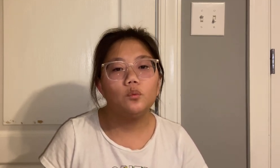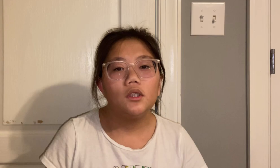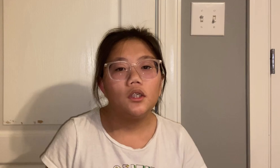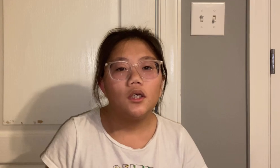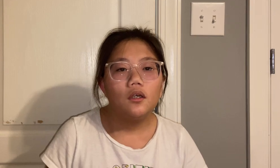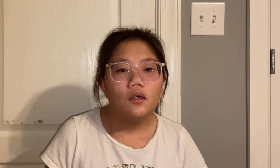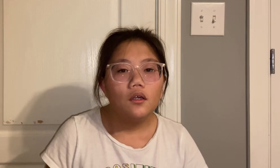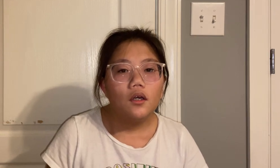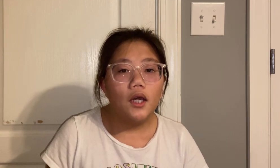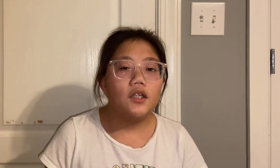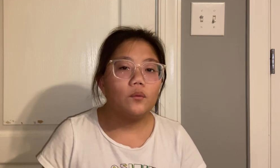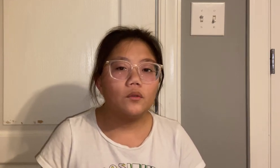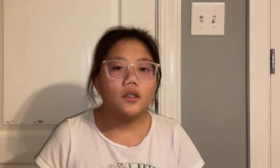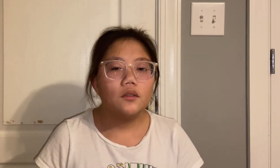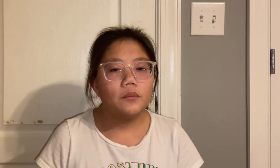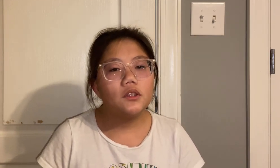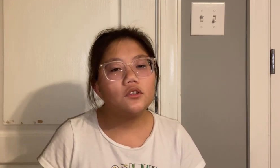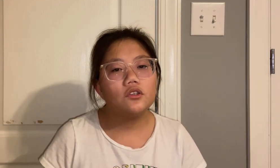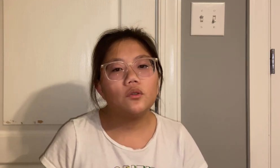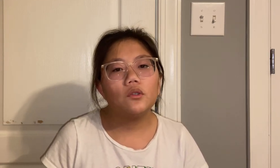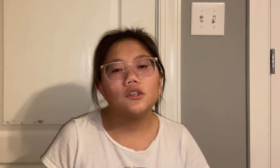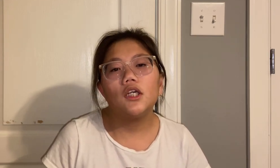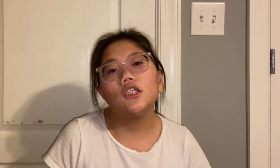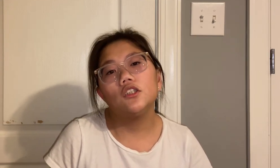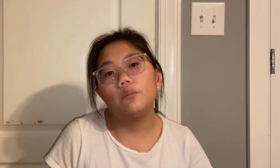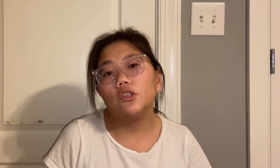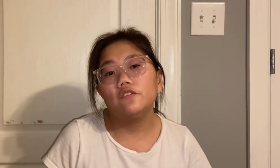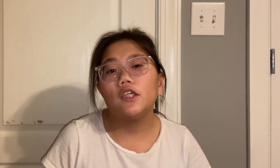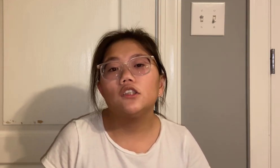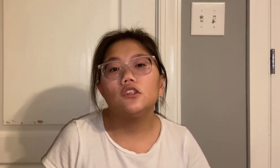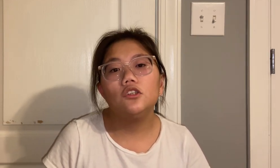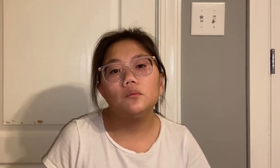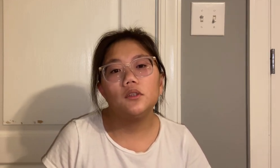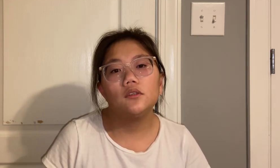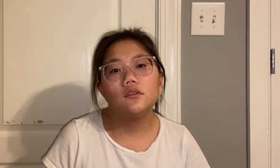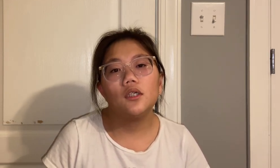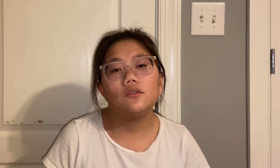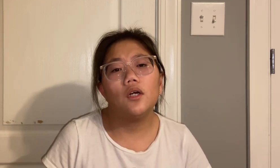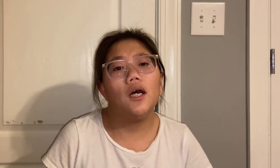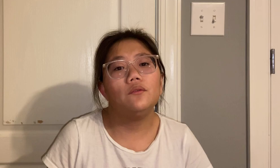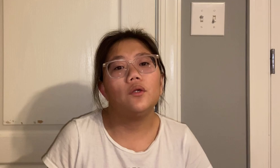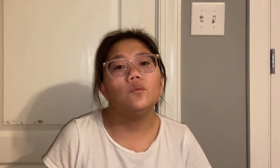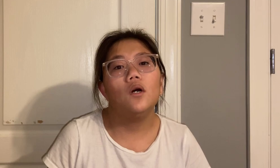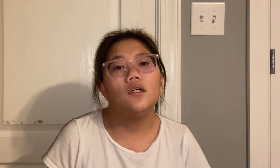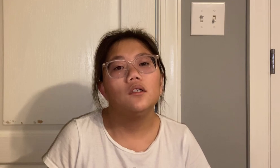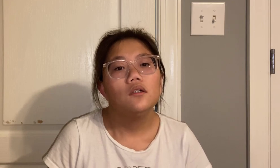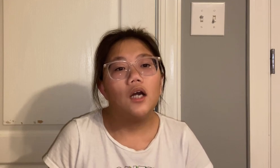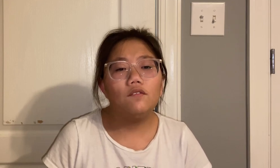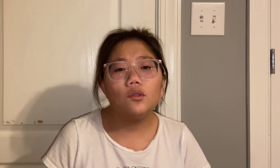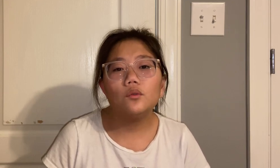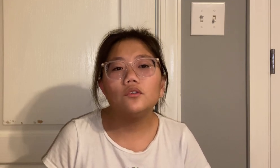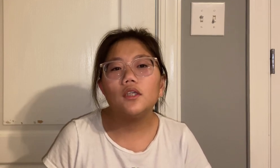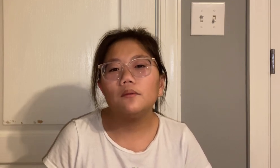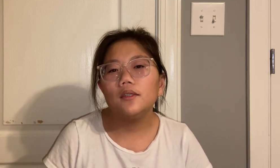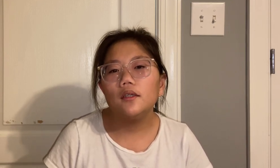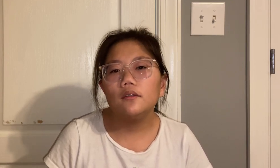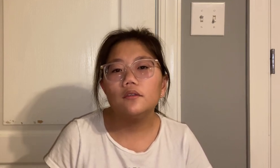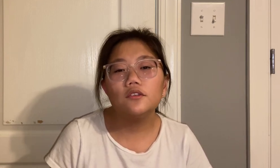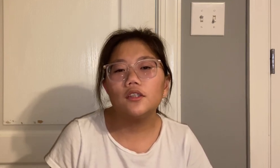and it will and but this also works in canada parts of canada too because i don't i don't know why i've always wondered that why that there's not a